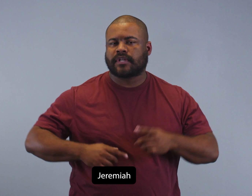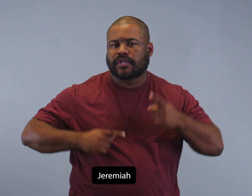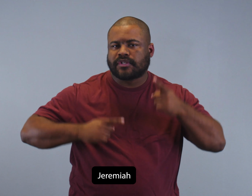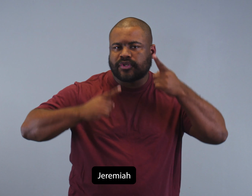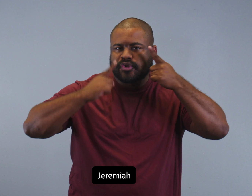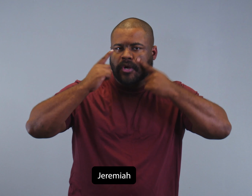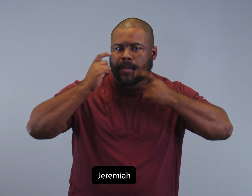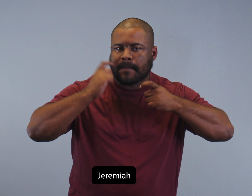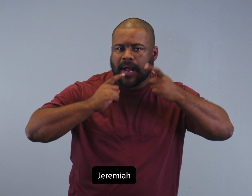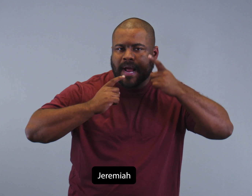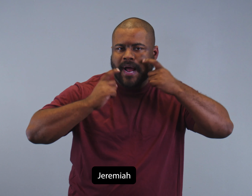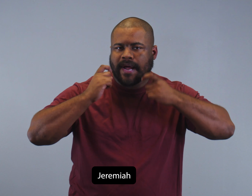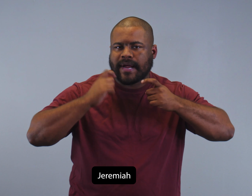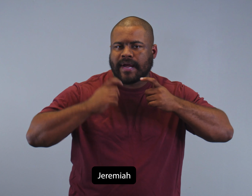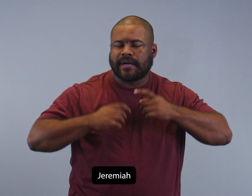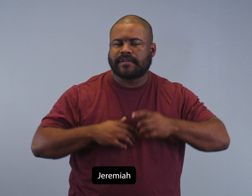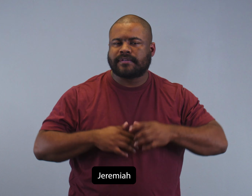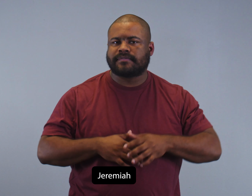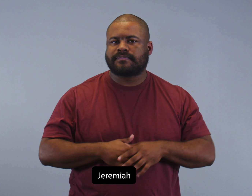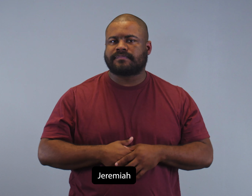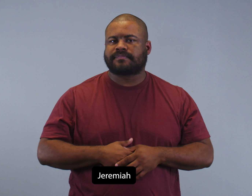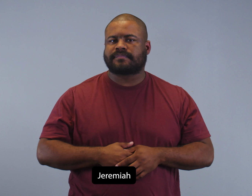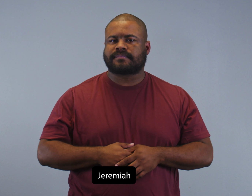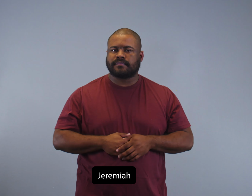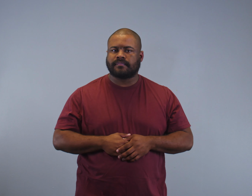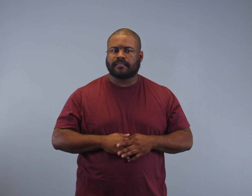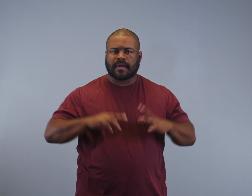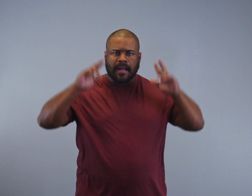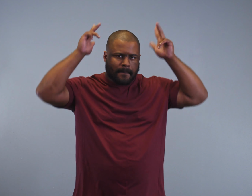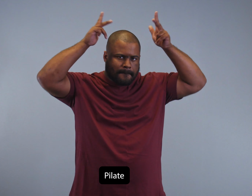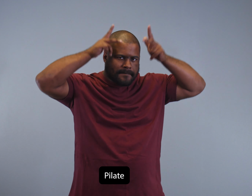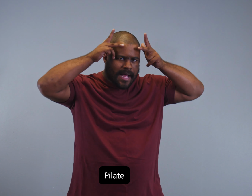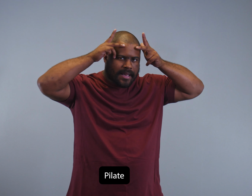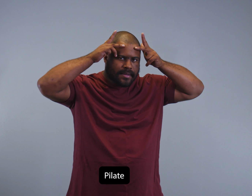Jeremiah. Jeremiah, pilot,